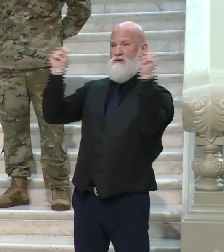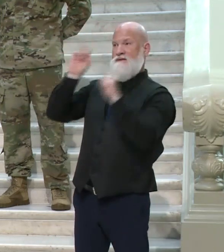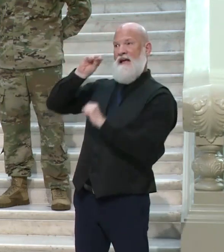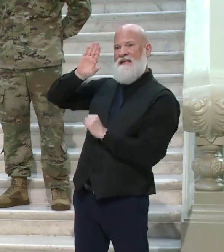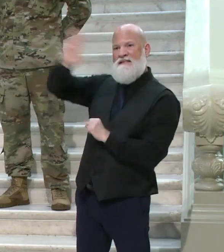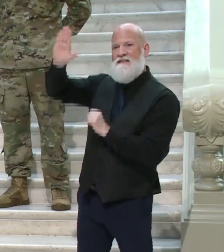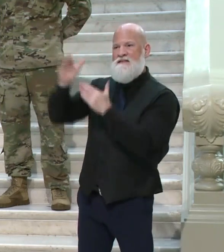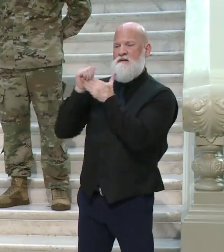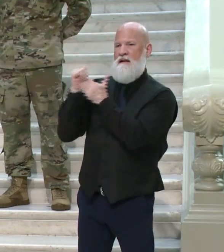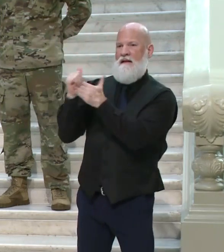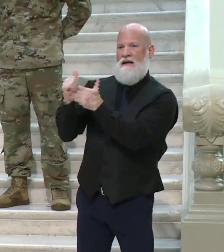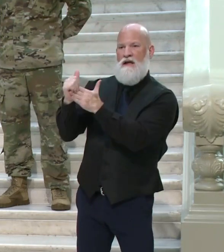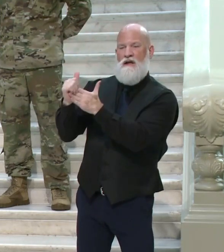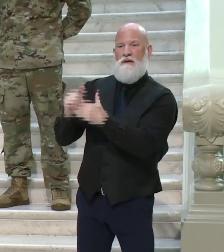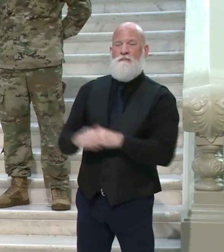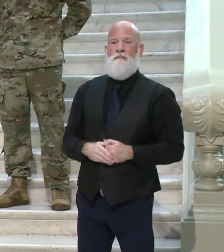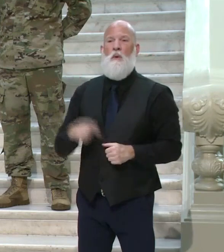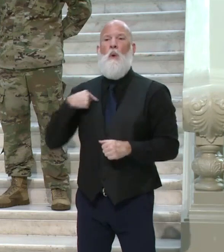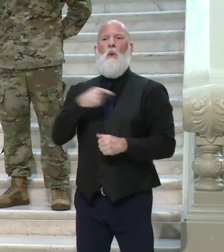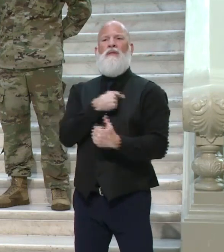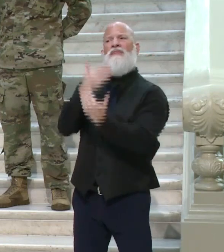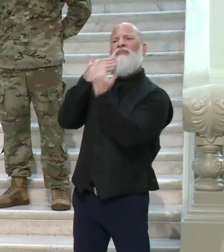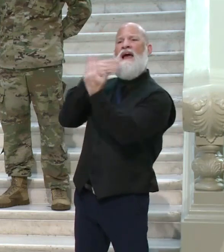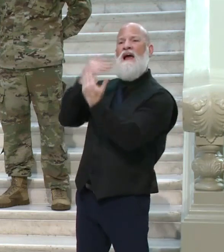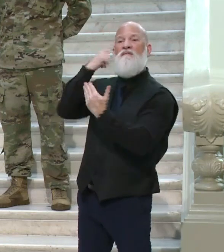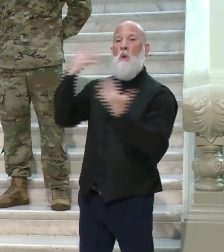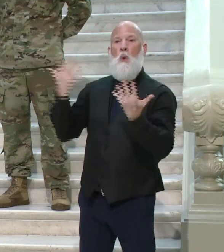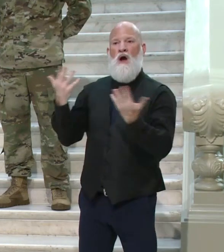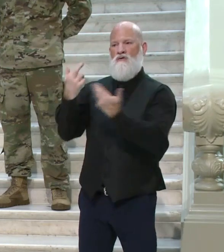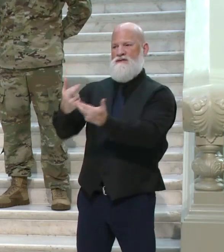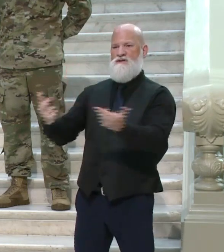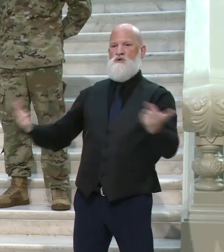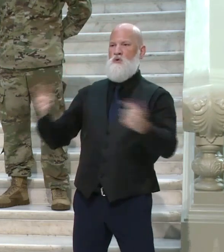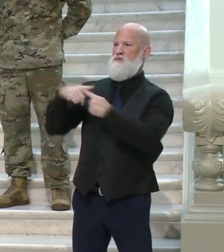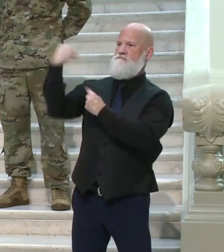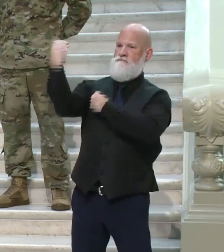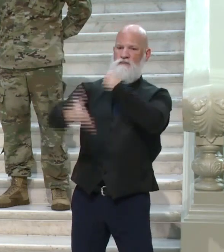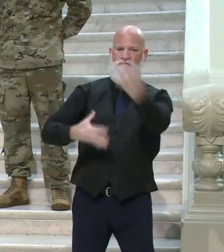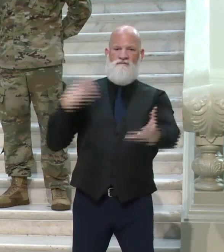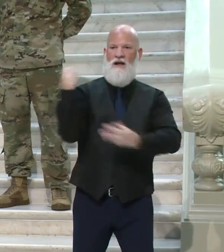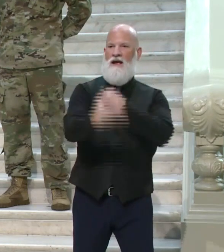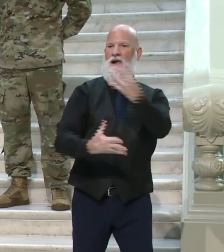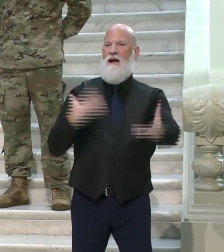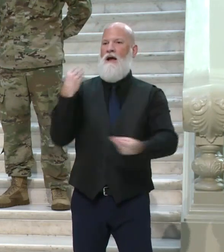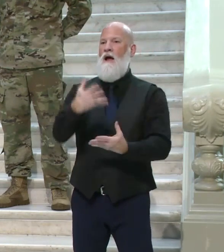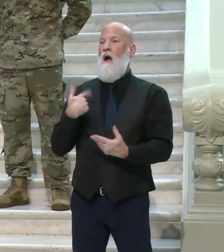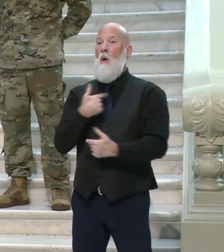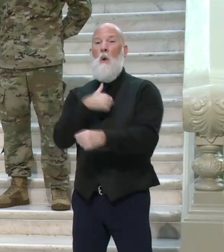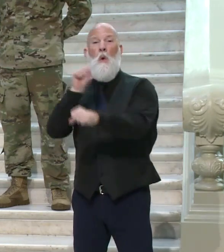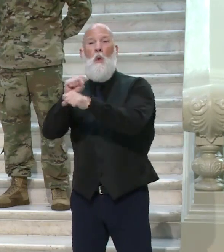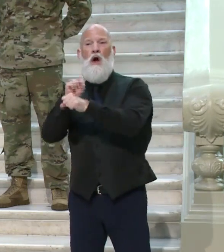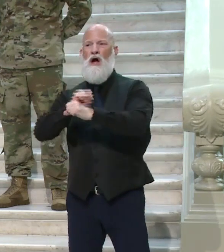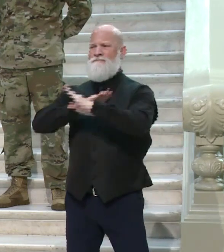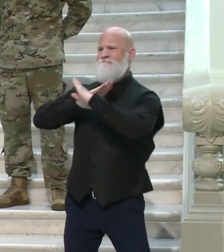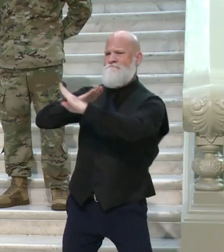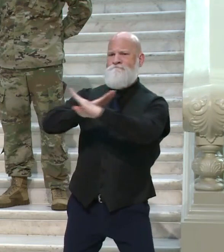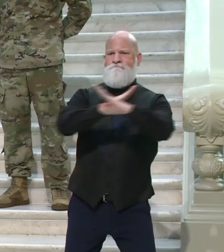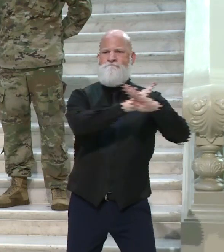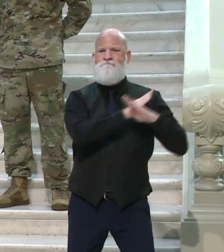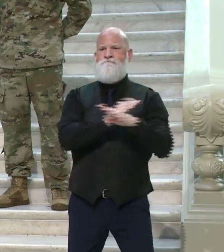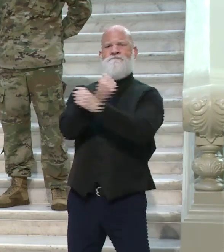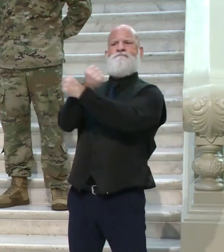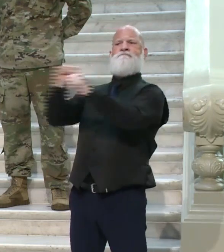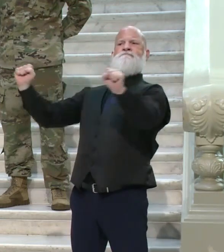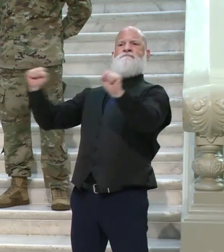grateful for the resources that they are providing as we work to keep Georgians safe and ensure a bright and